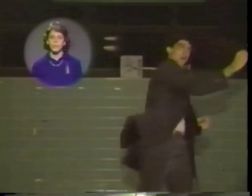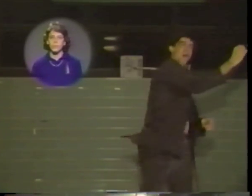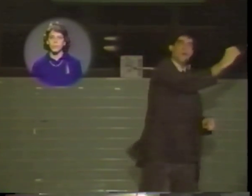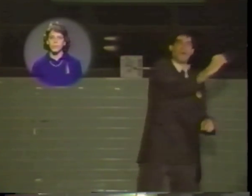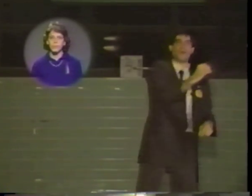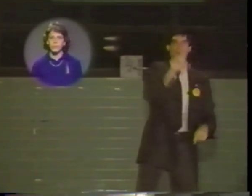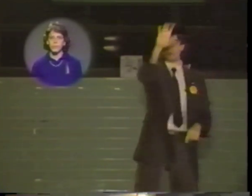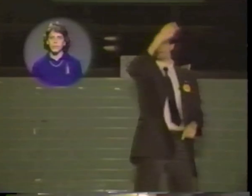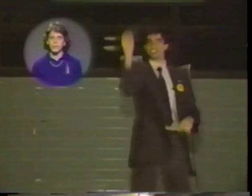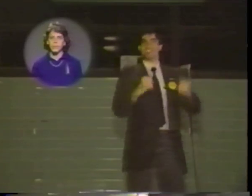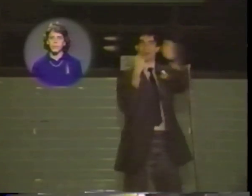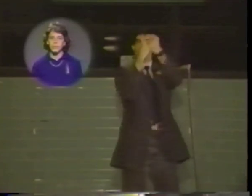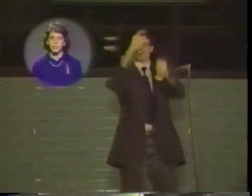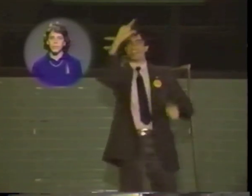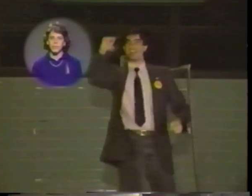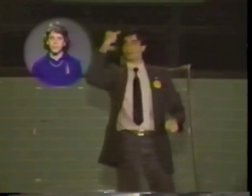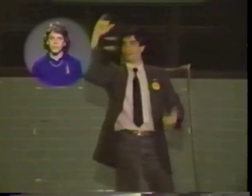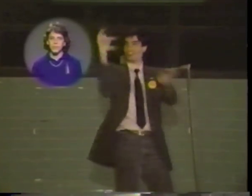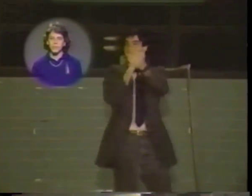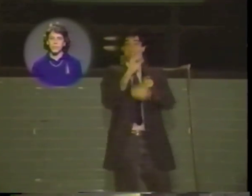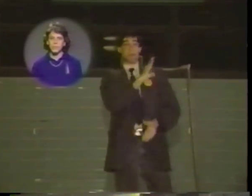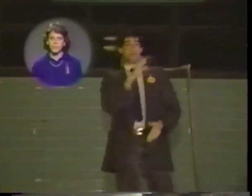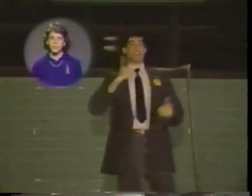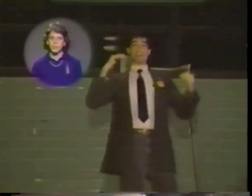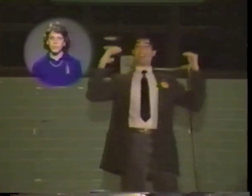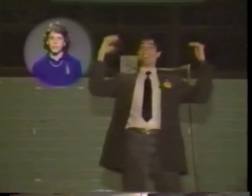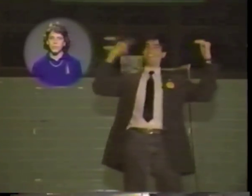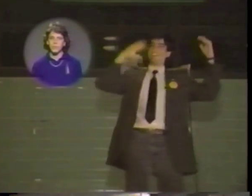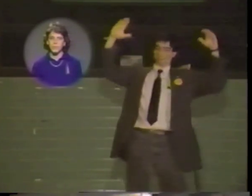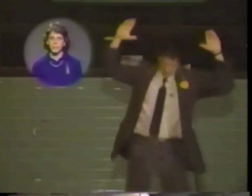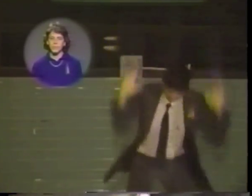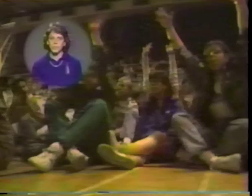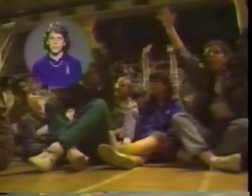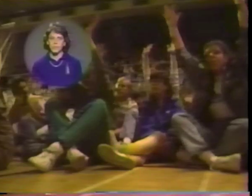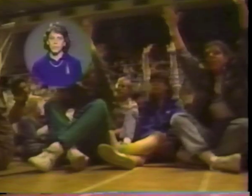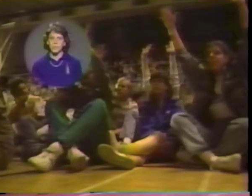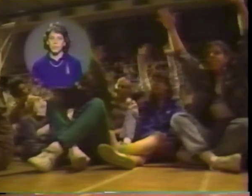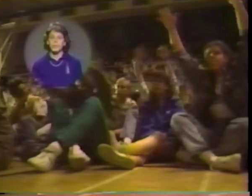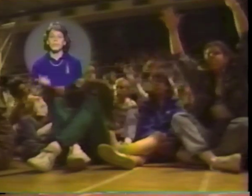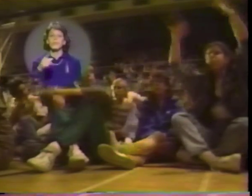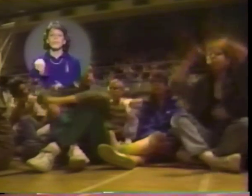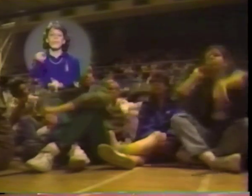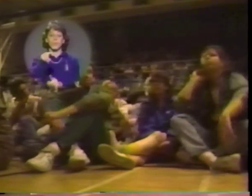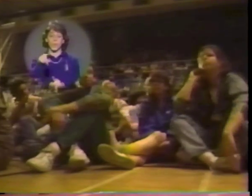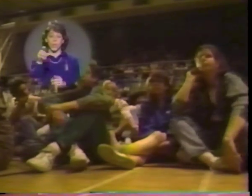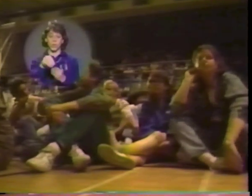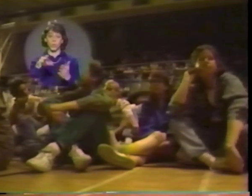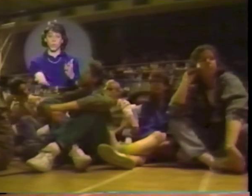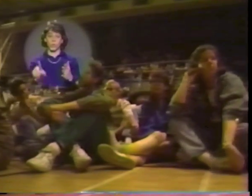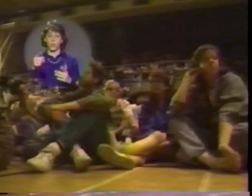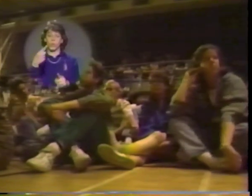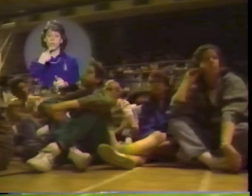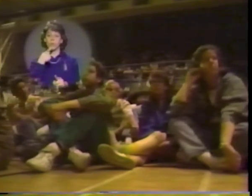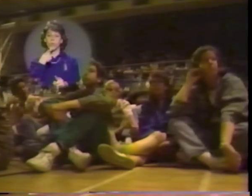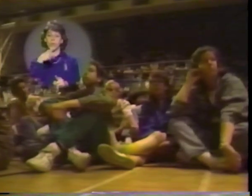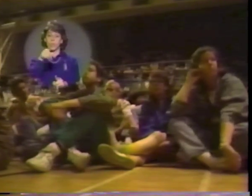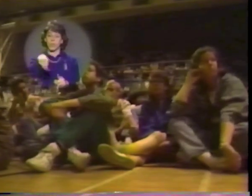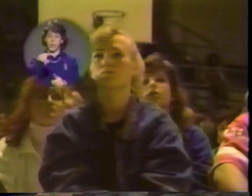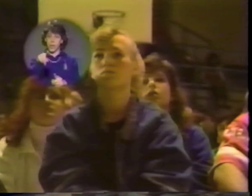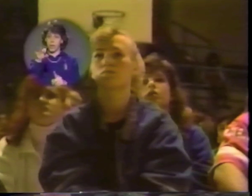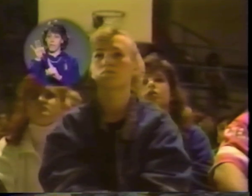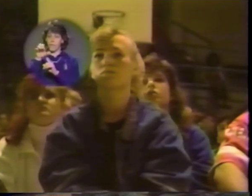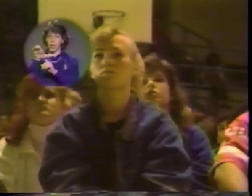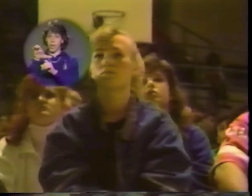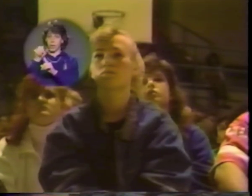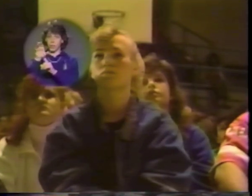None. 100 to 0. 100% support for Gallaudet. Imagine that. They were told that earlier in the day, the faculty